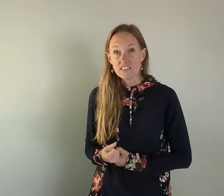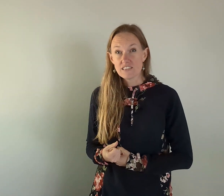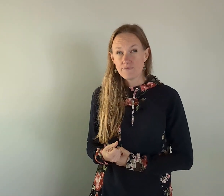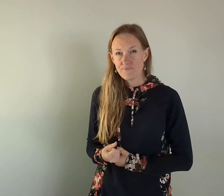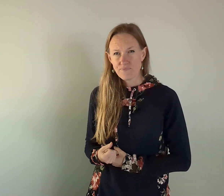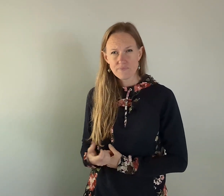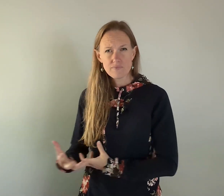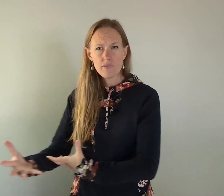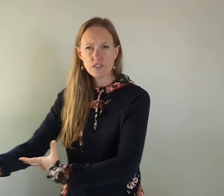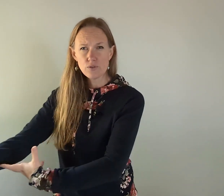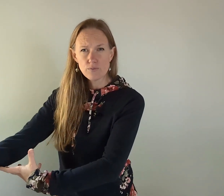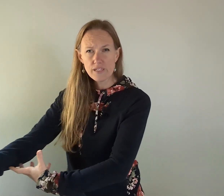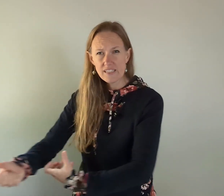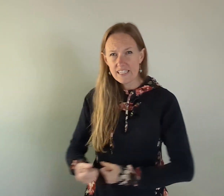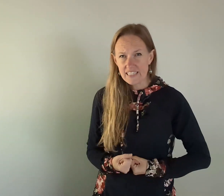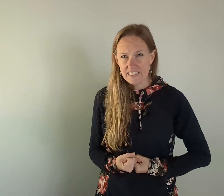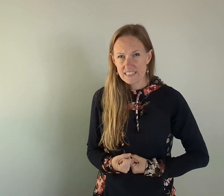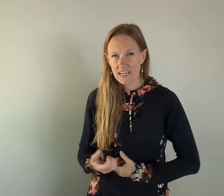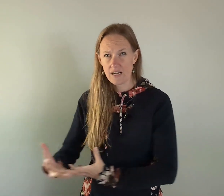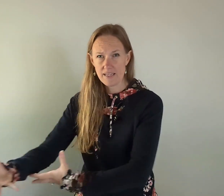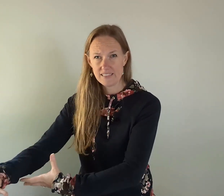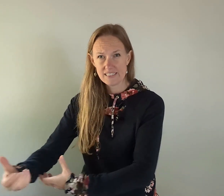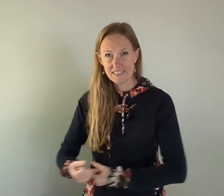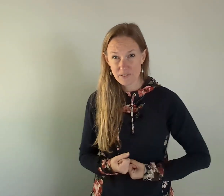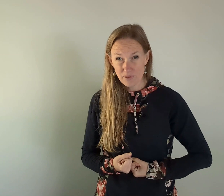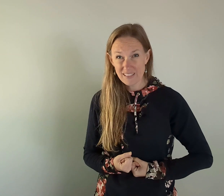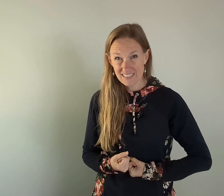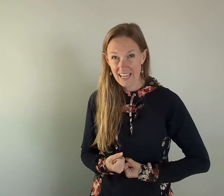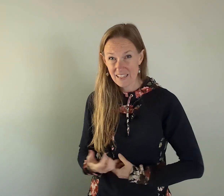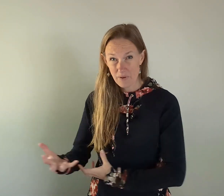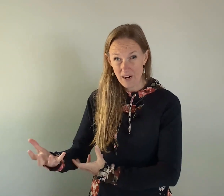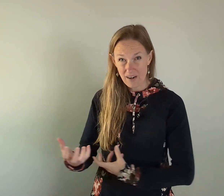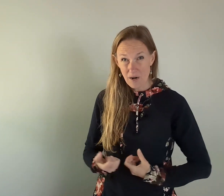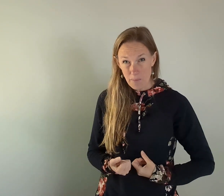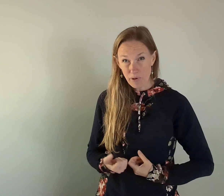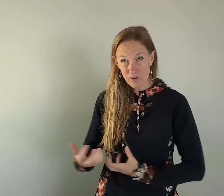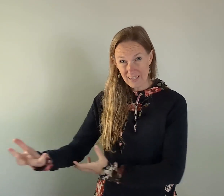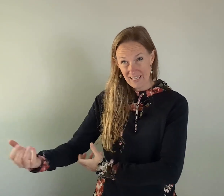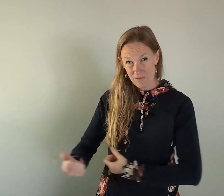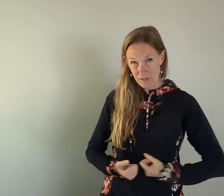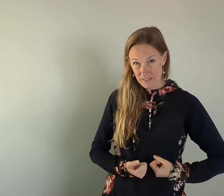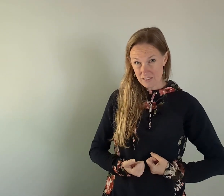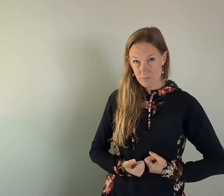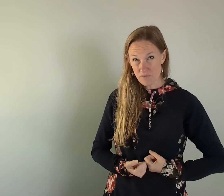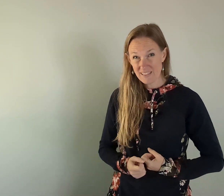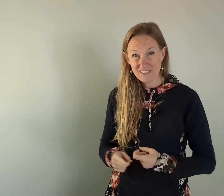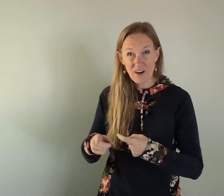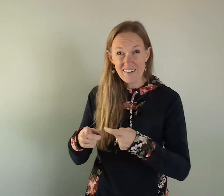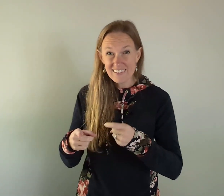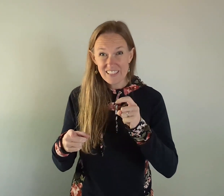darkness. So really in this instance, it's really saying that we are pulling and there's a movement. So I don't think you